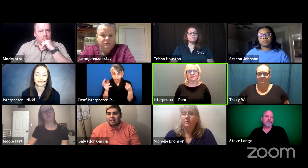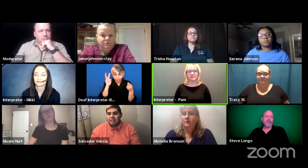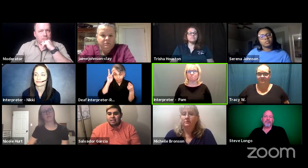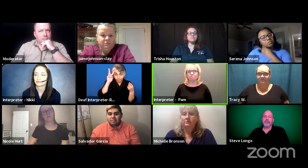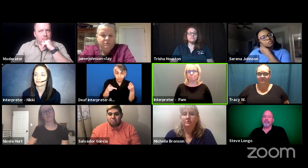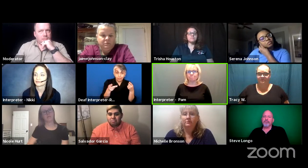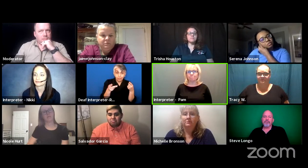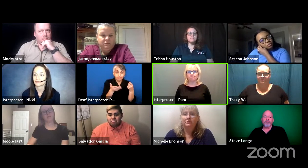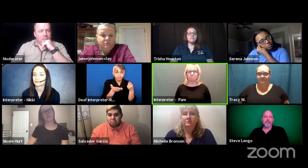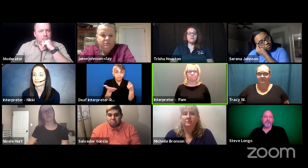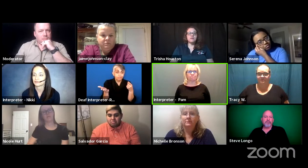else?